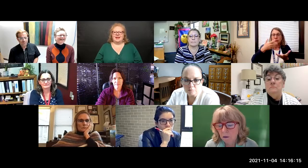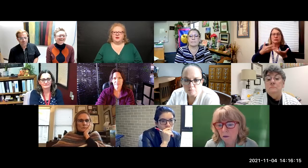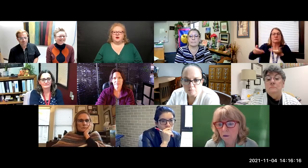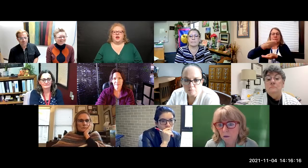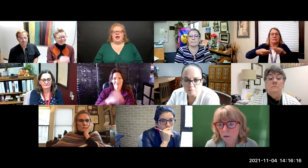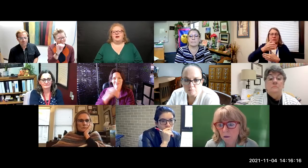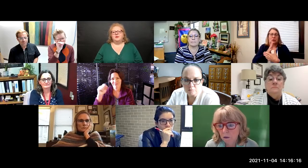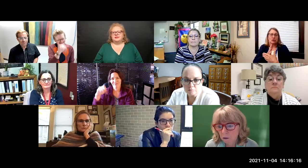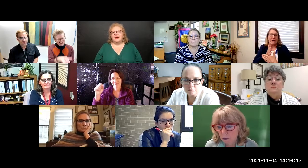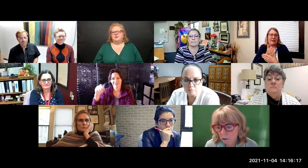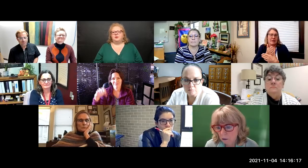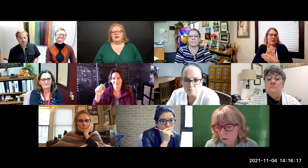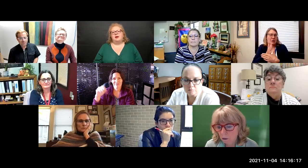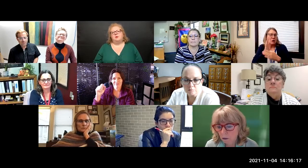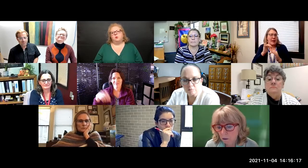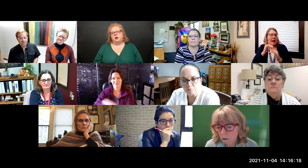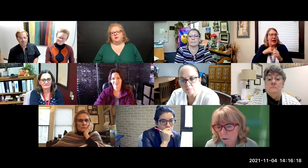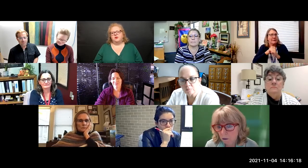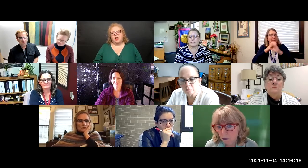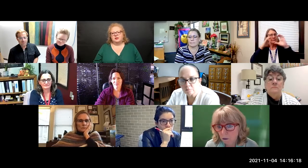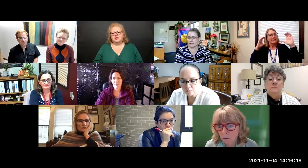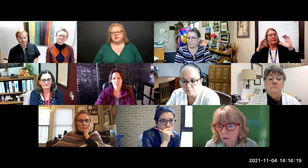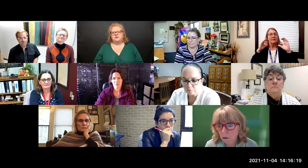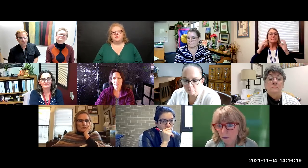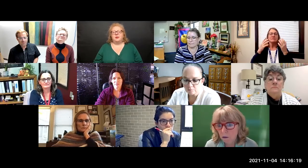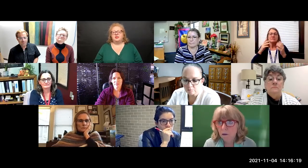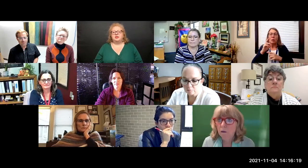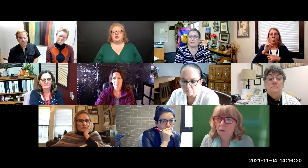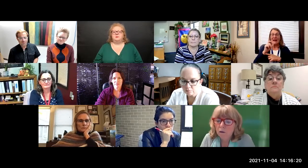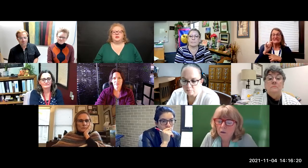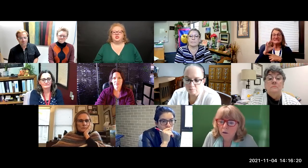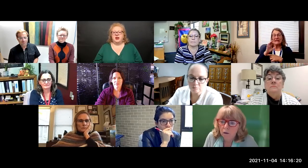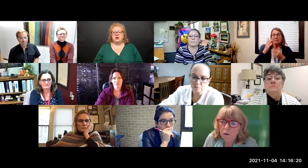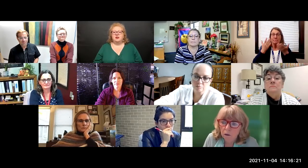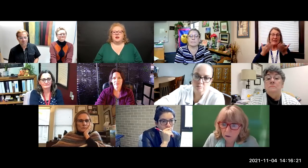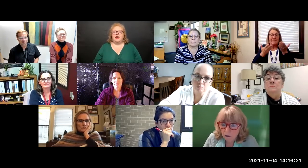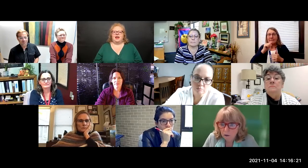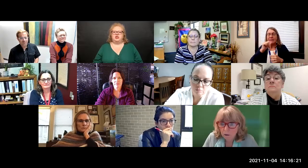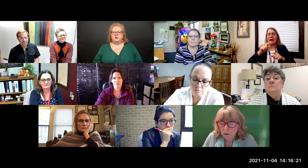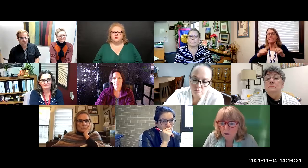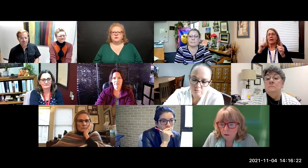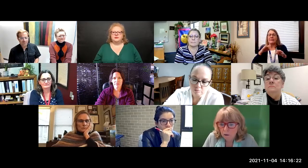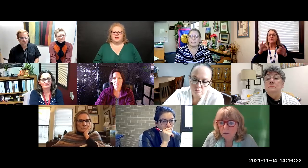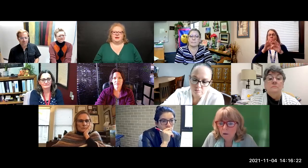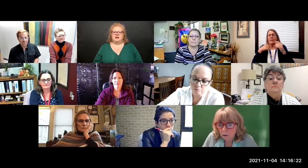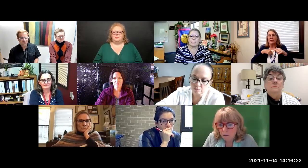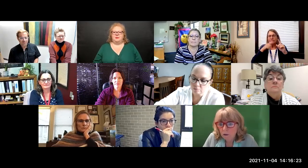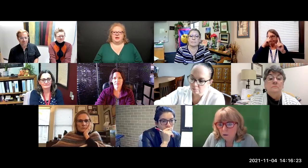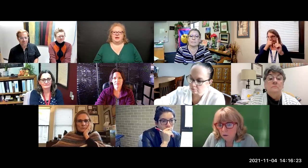together. Every staff would then have a wealth of knowledge, of information that could be shared and used. Maybe